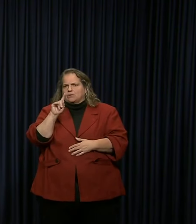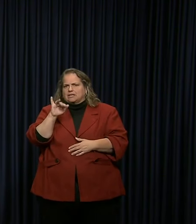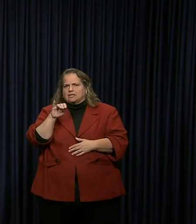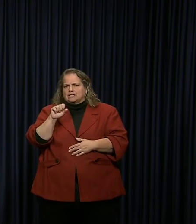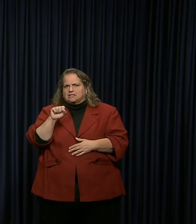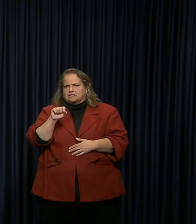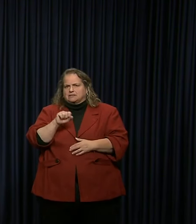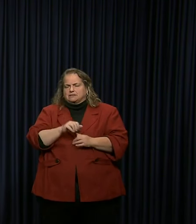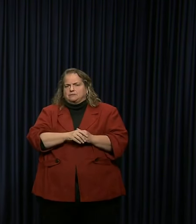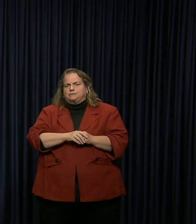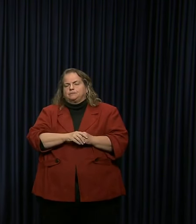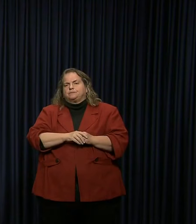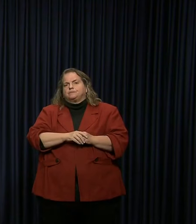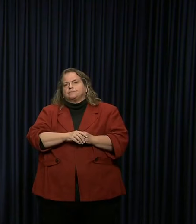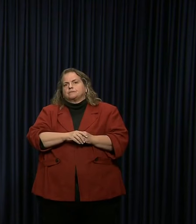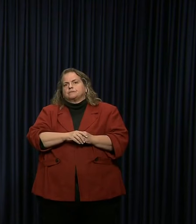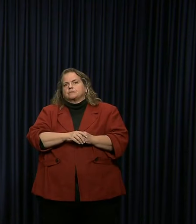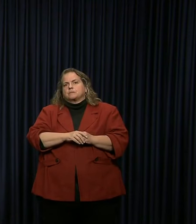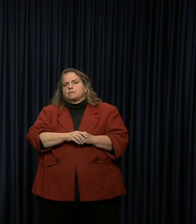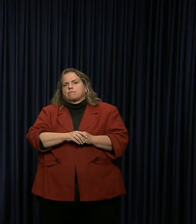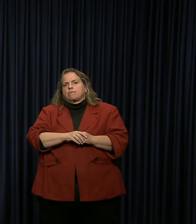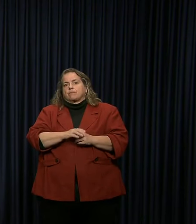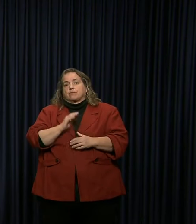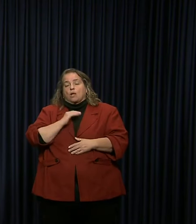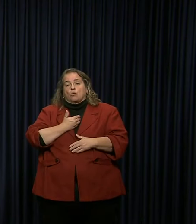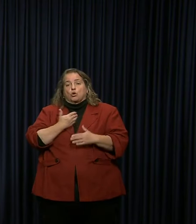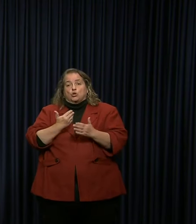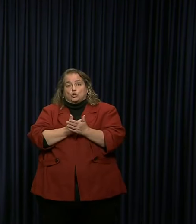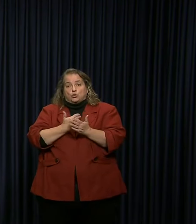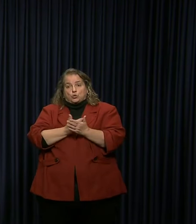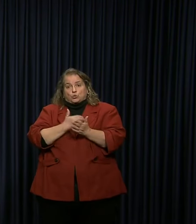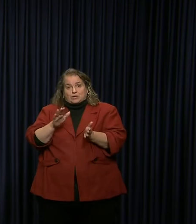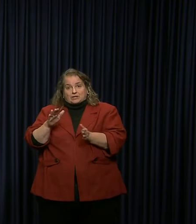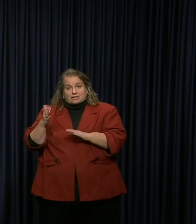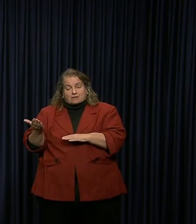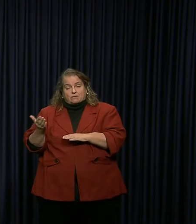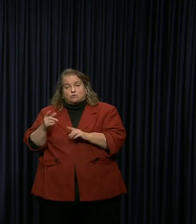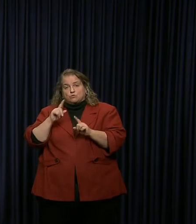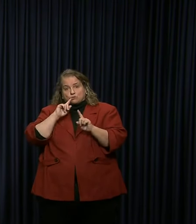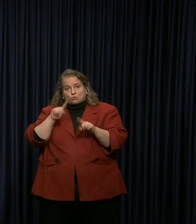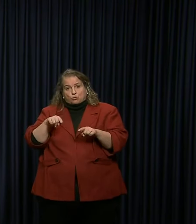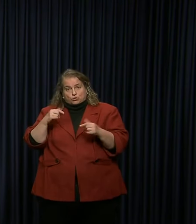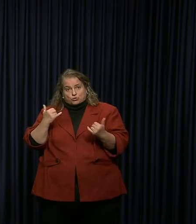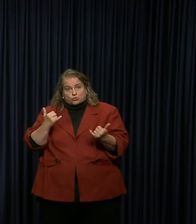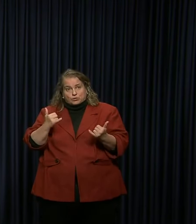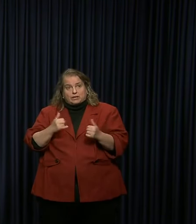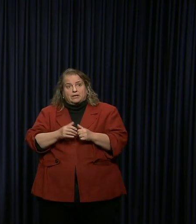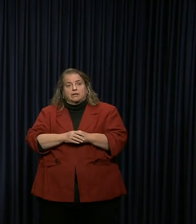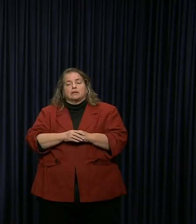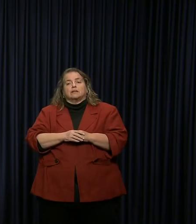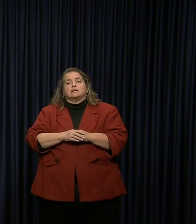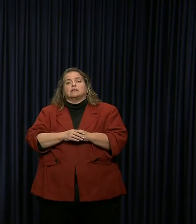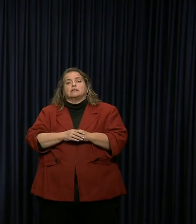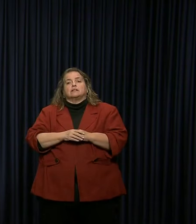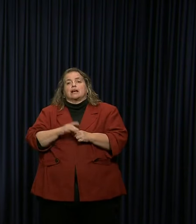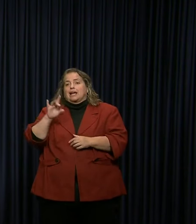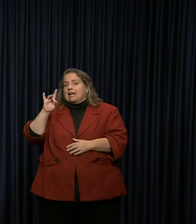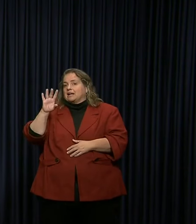that's out there. Our new deaths, at least reported today, are